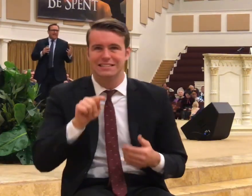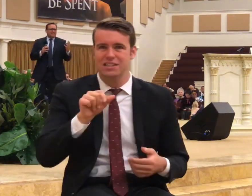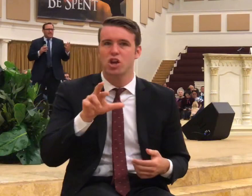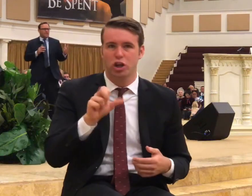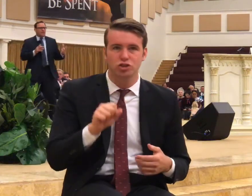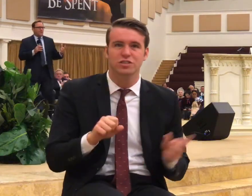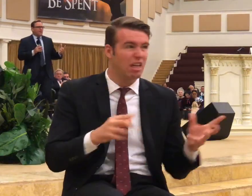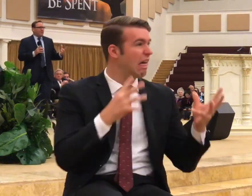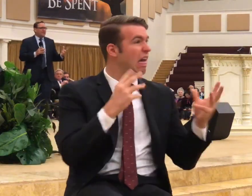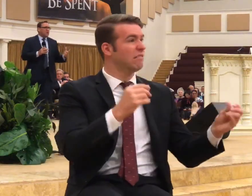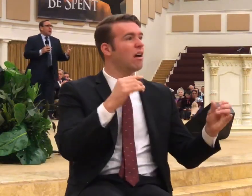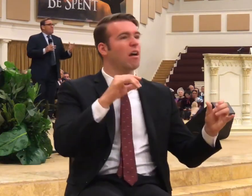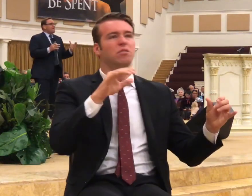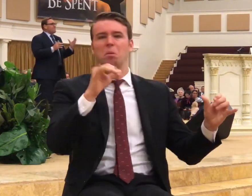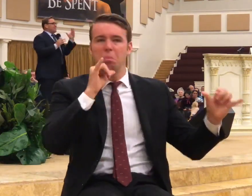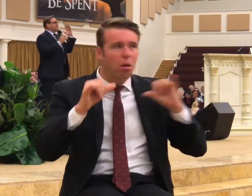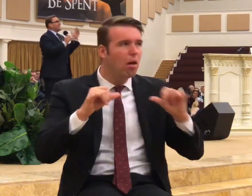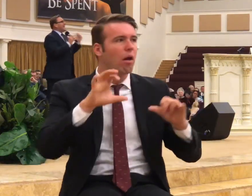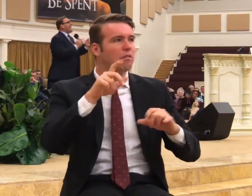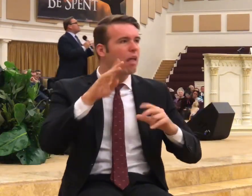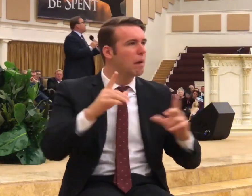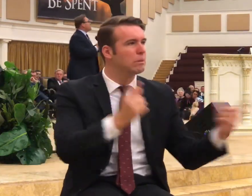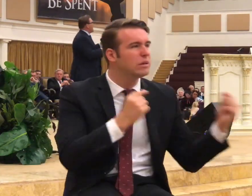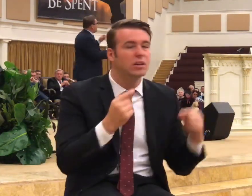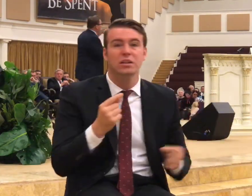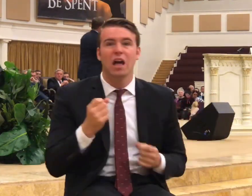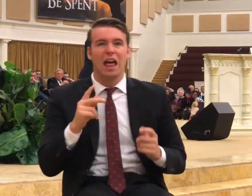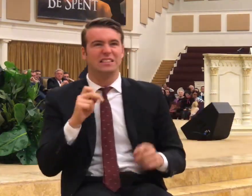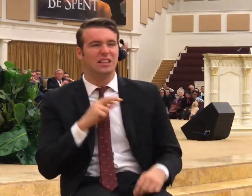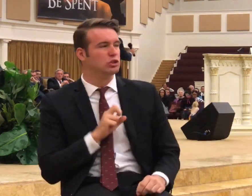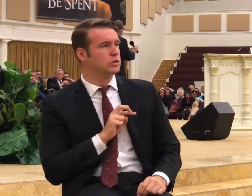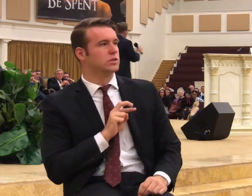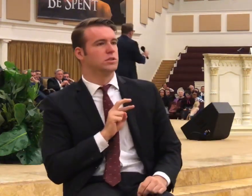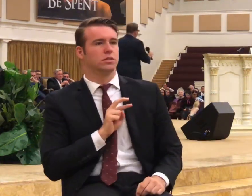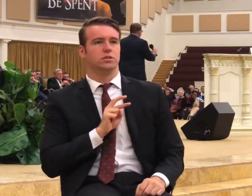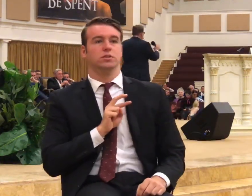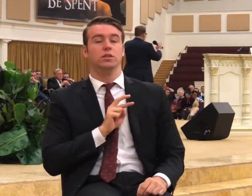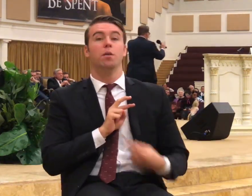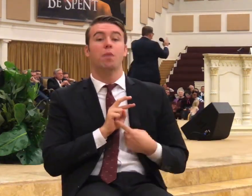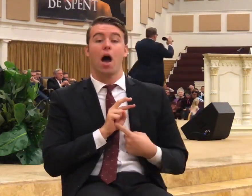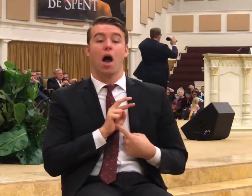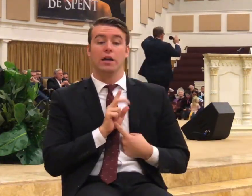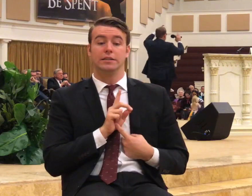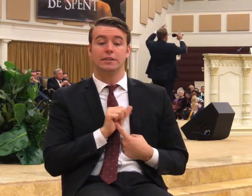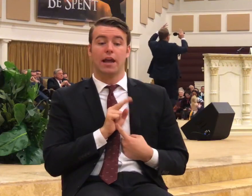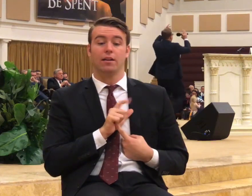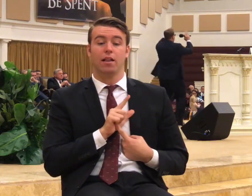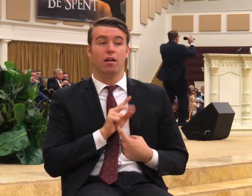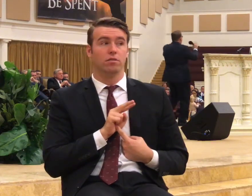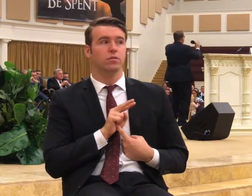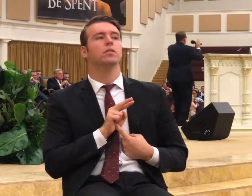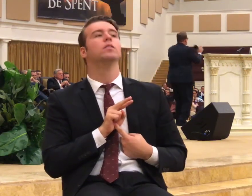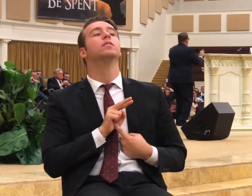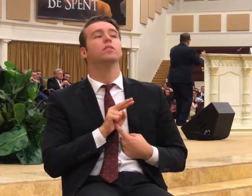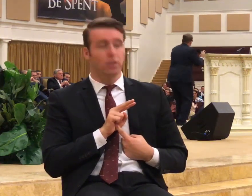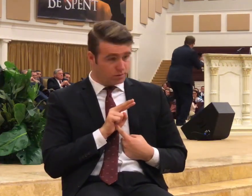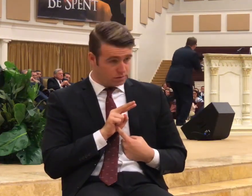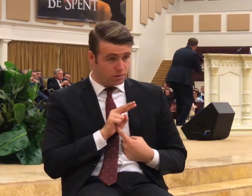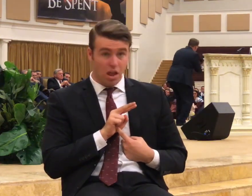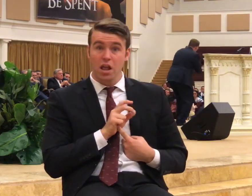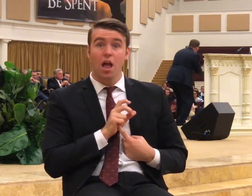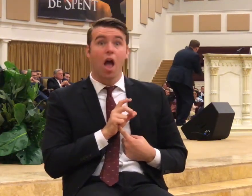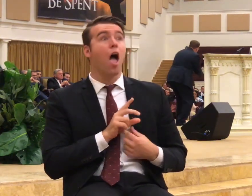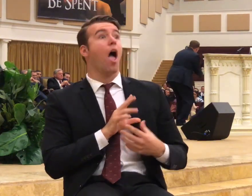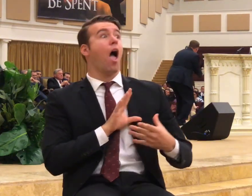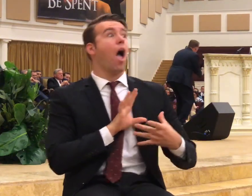night. It's a little bit of peer pressure. But you see, Daniel, if you don't respond correctly to this chirological interrupt, if you